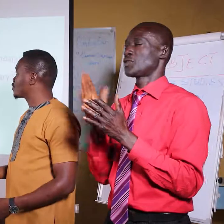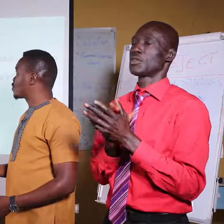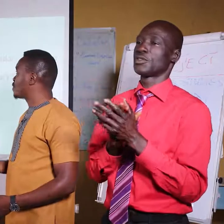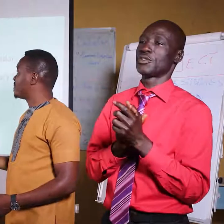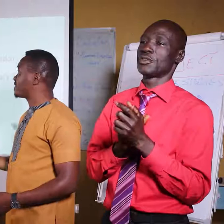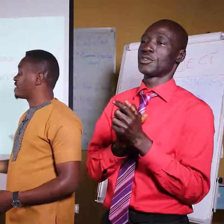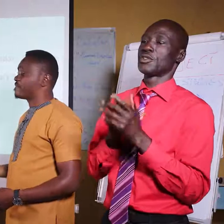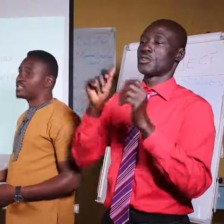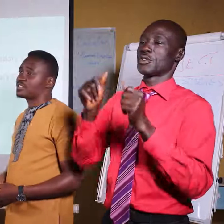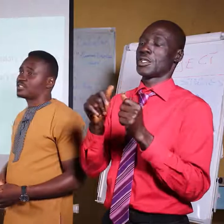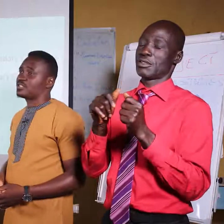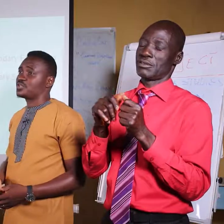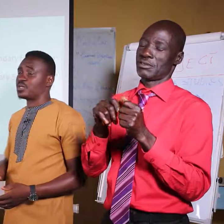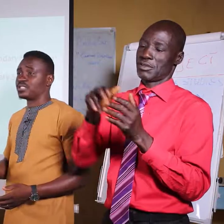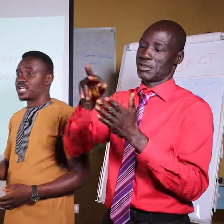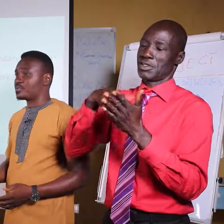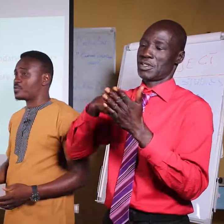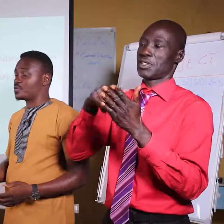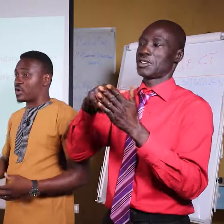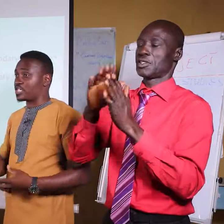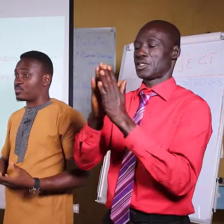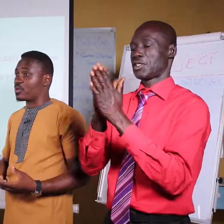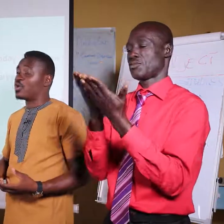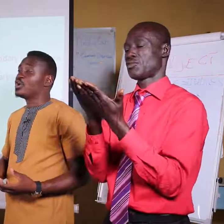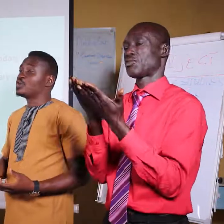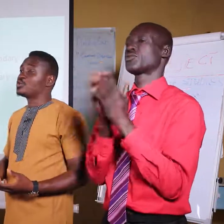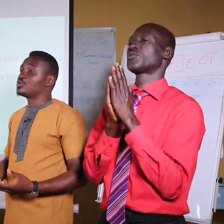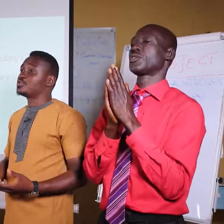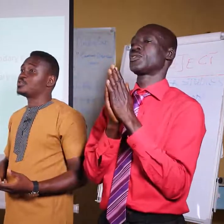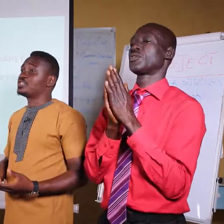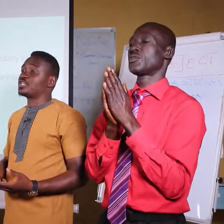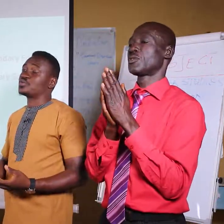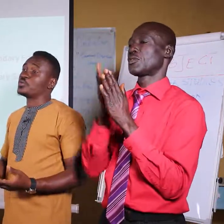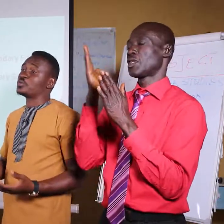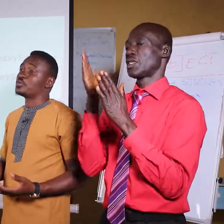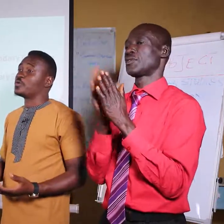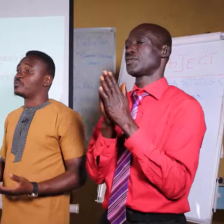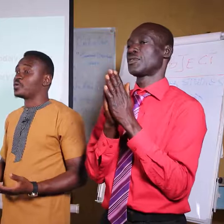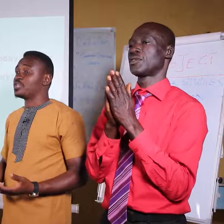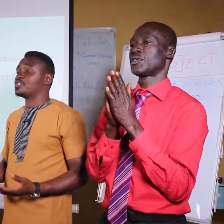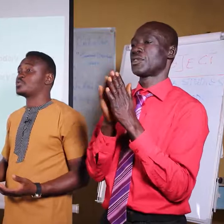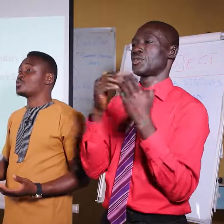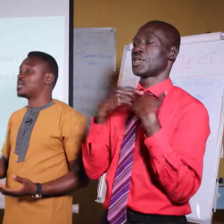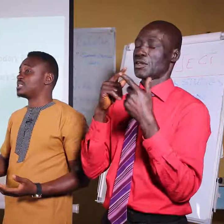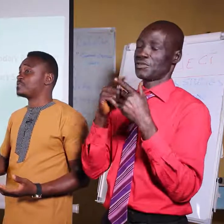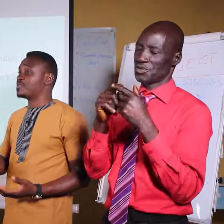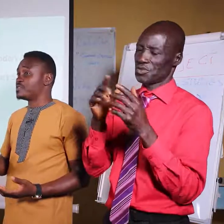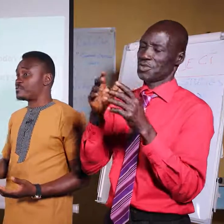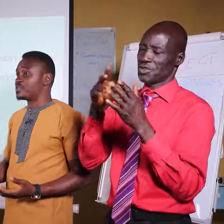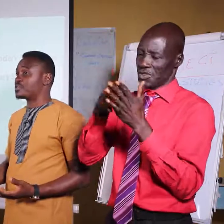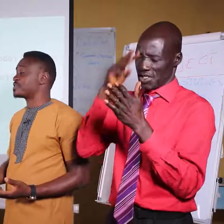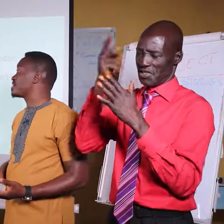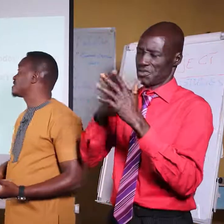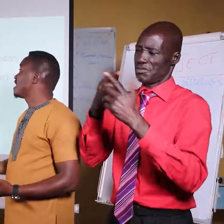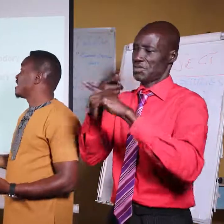could also make reference to other textbooks to explore. You know, there's no monopoly of knowledge, so you can learn from